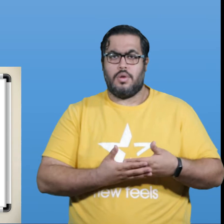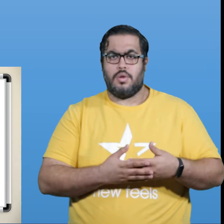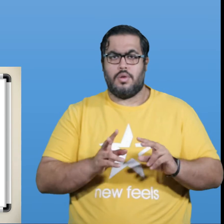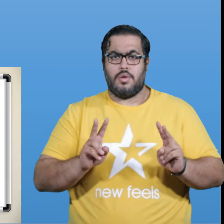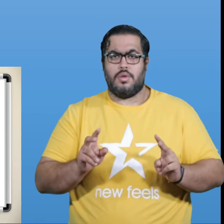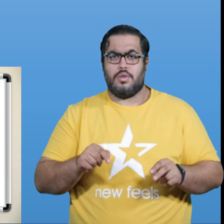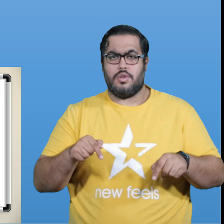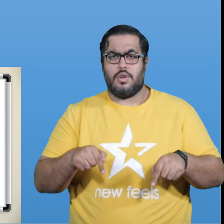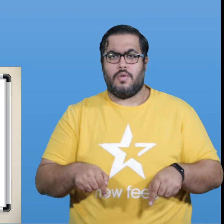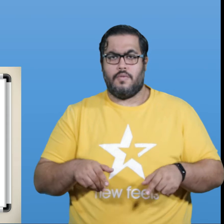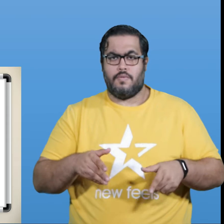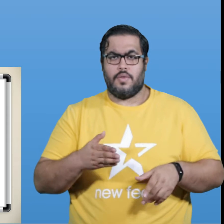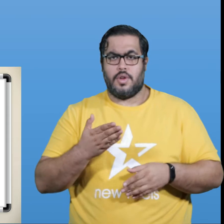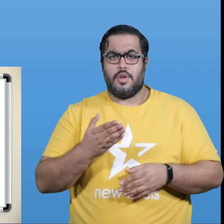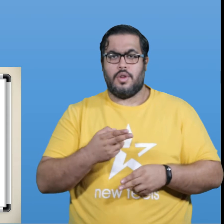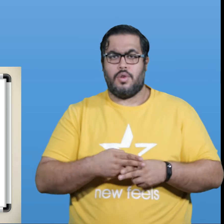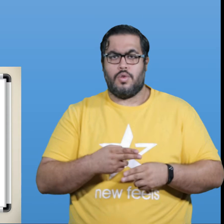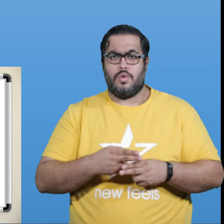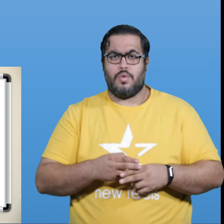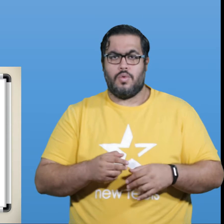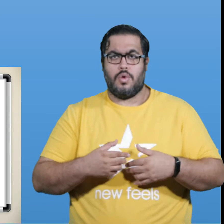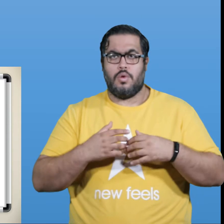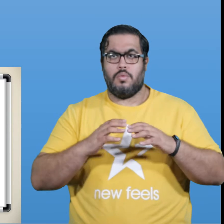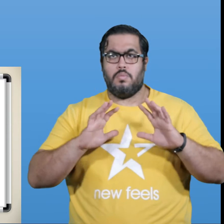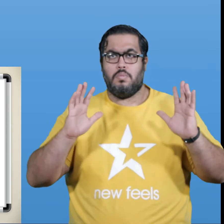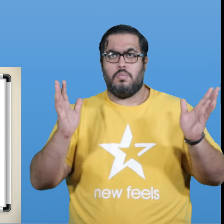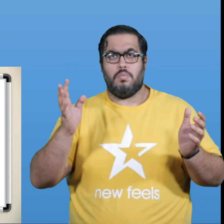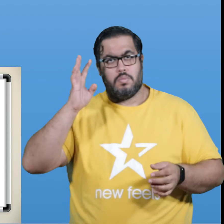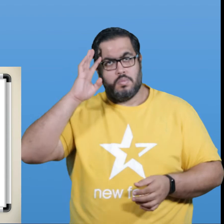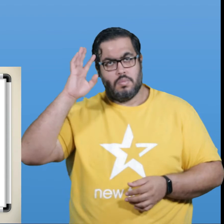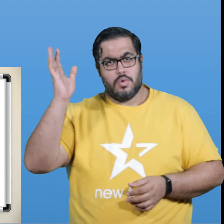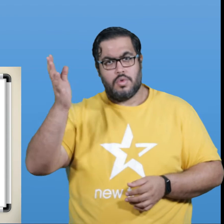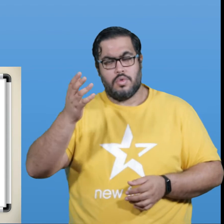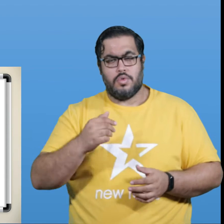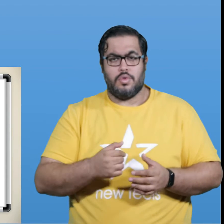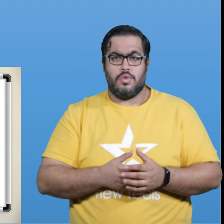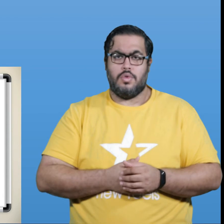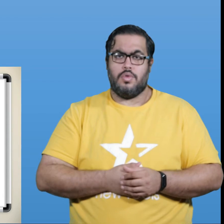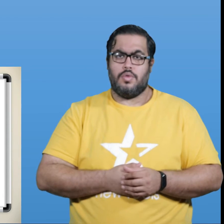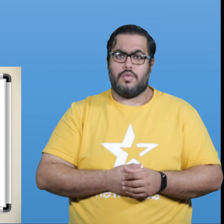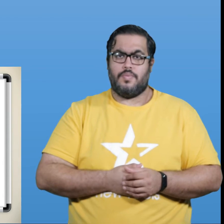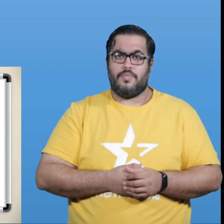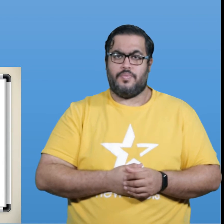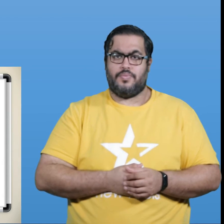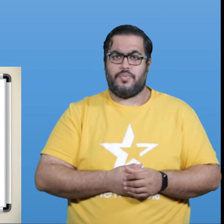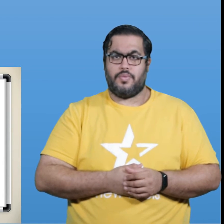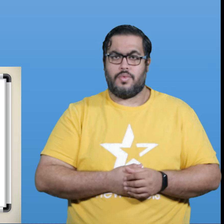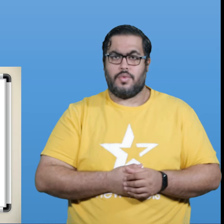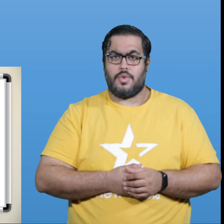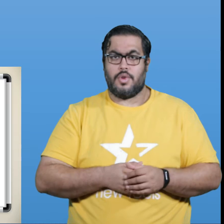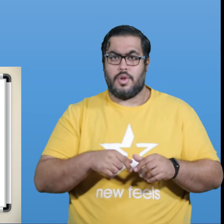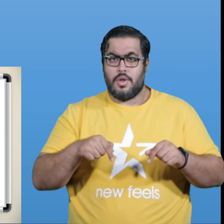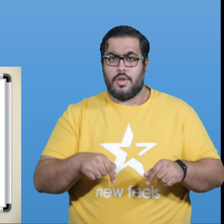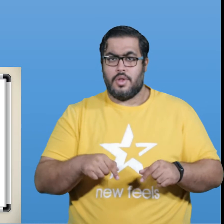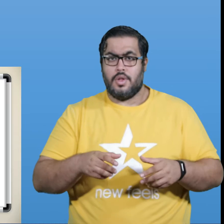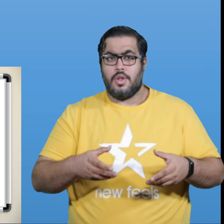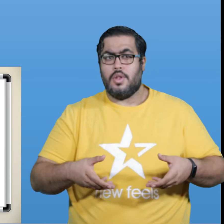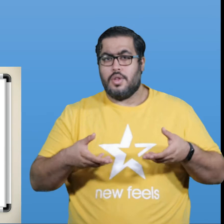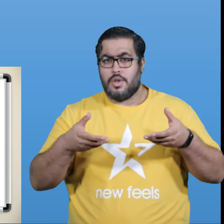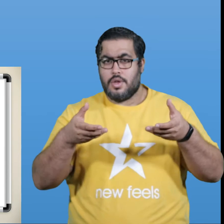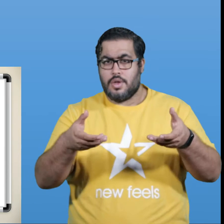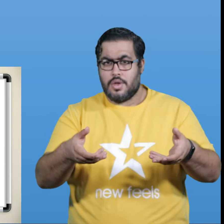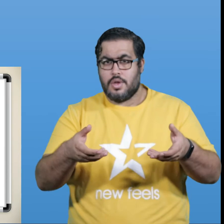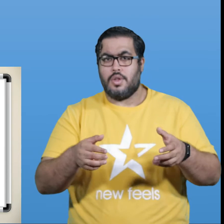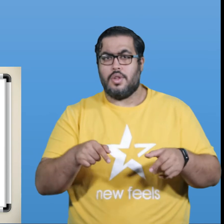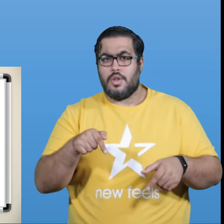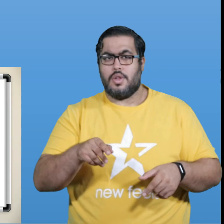tradition that is becoming more and more popular in England. Despite what the name might suggest, the baby shower actually involves giving gifts to